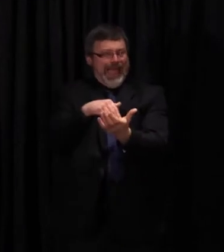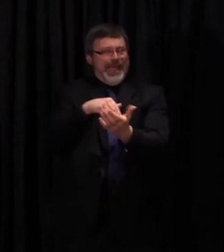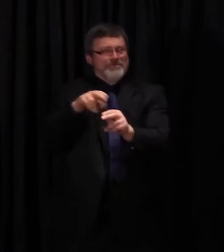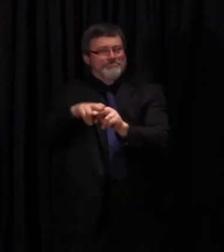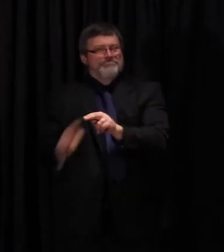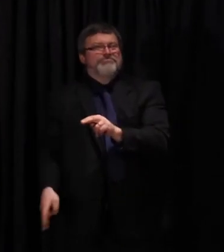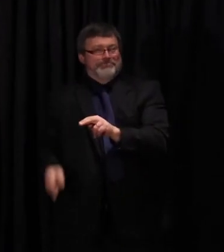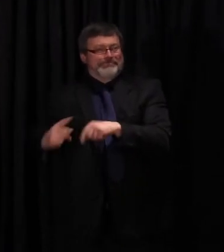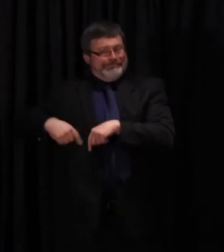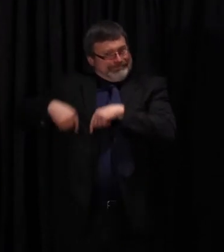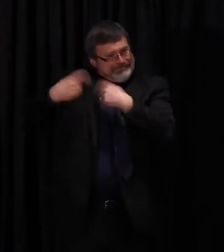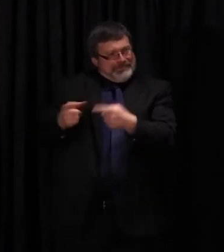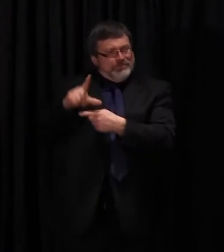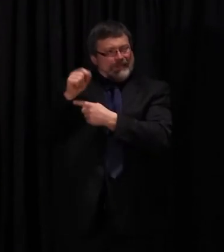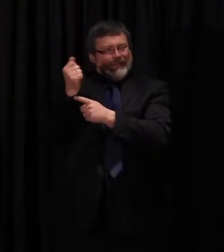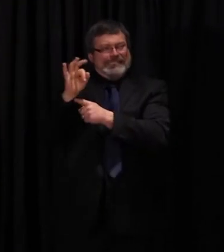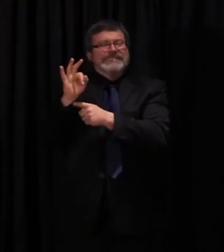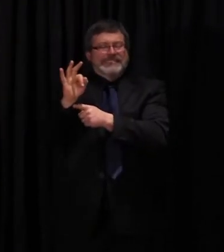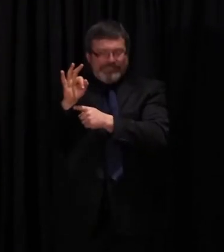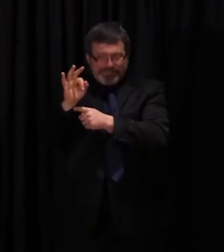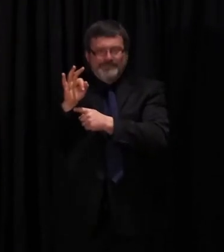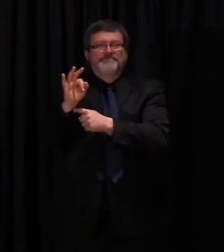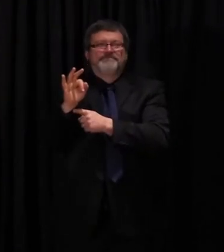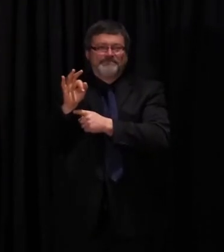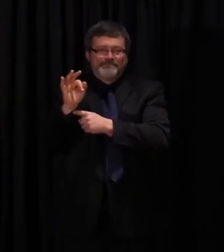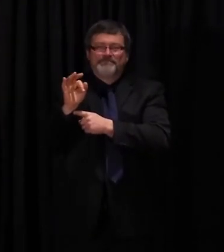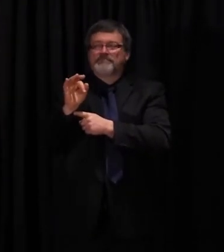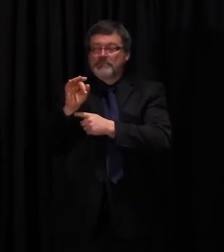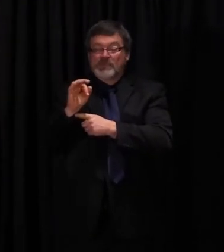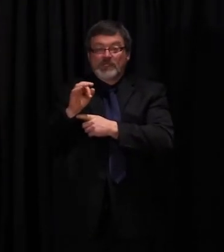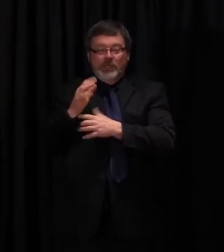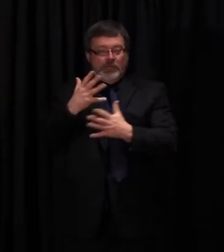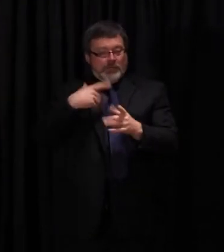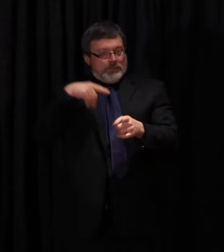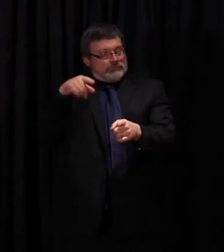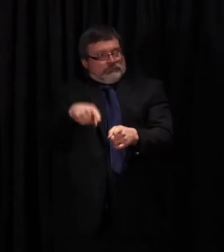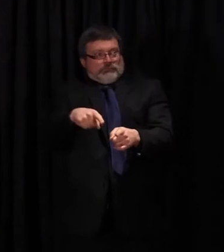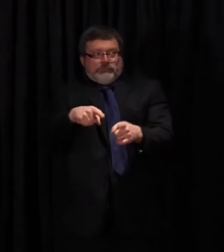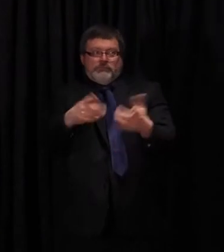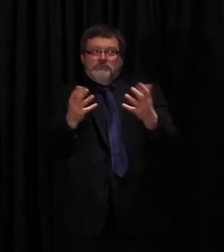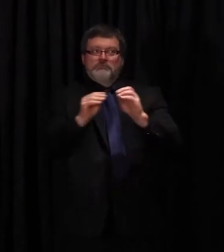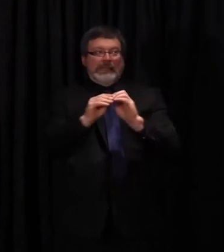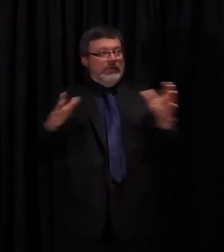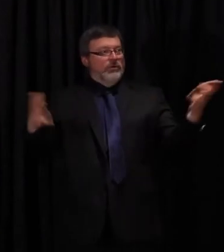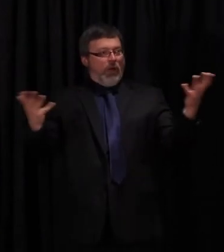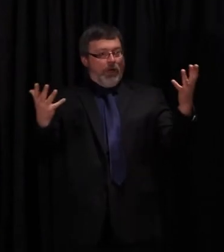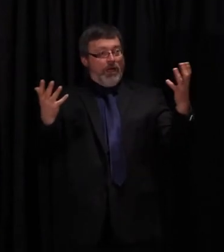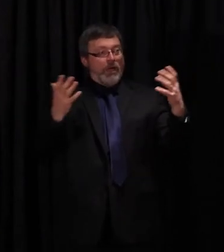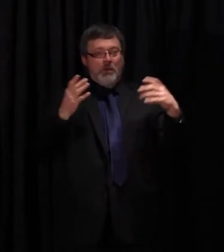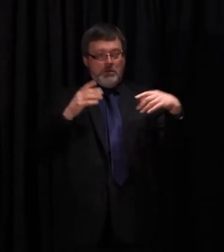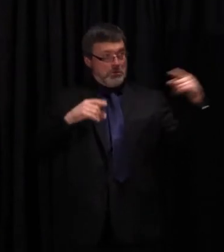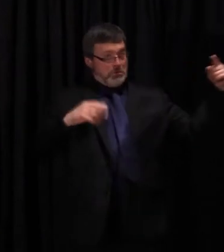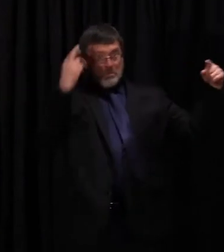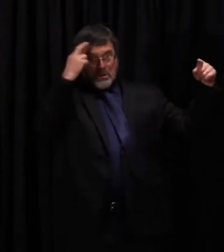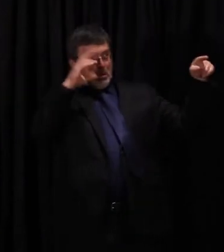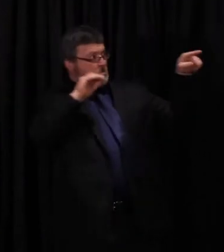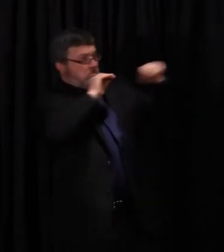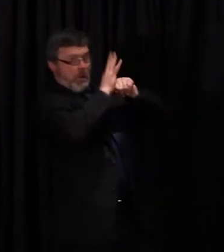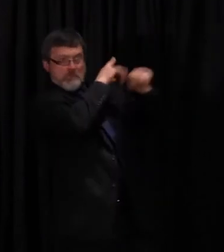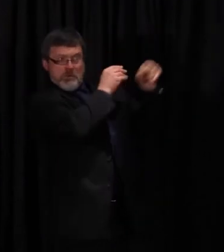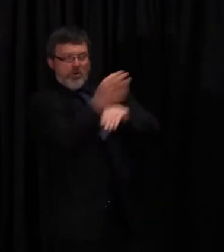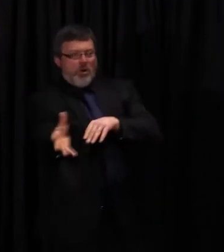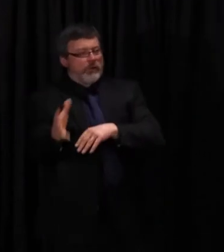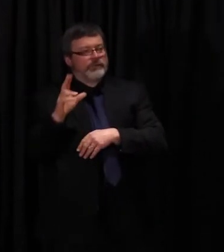2010. It's clear that while the pandemic didn't create this problem, it has made